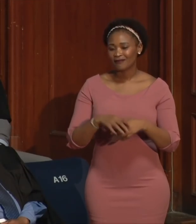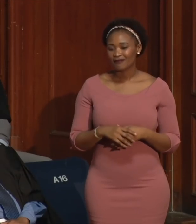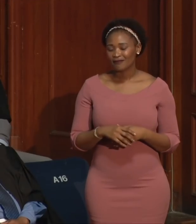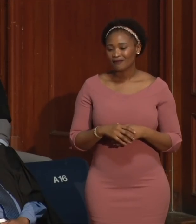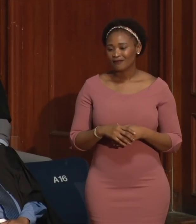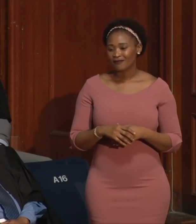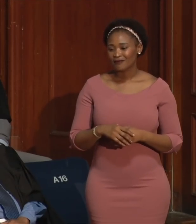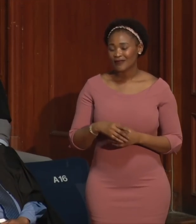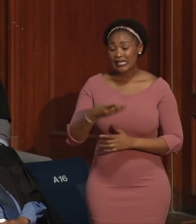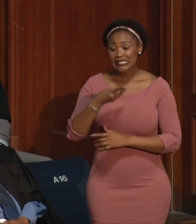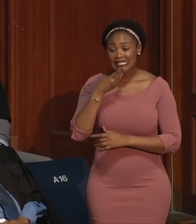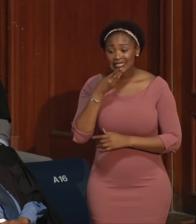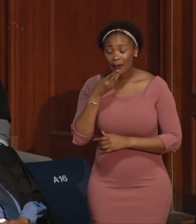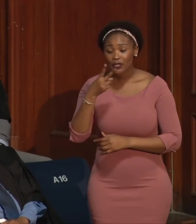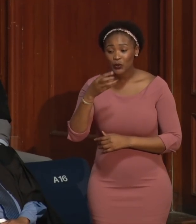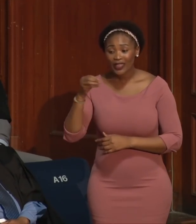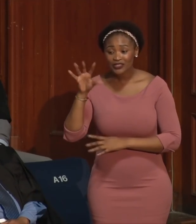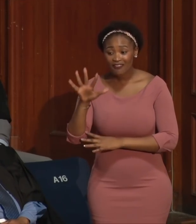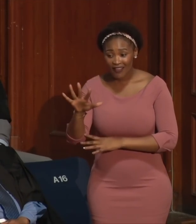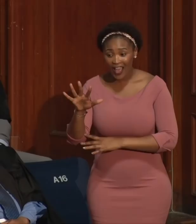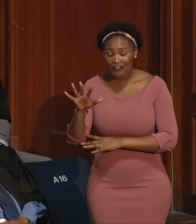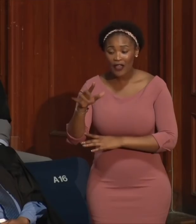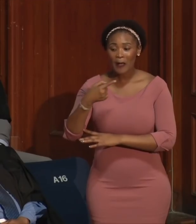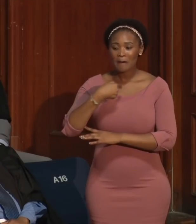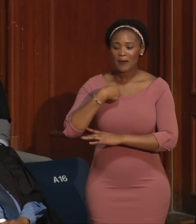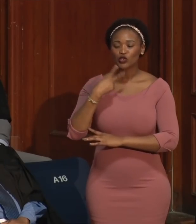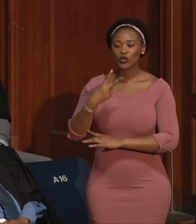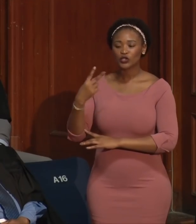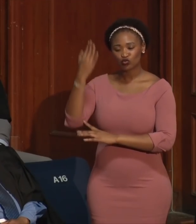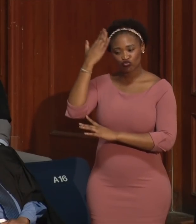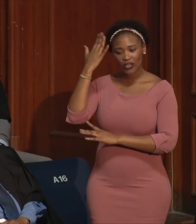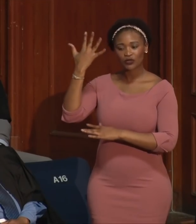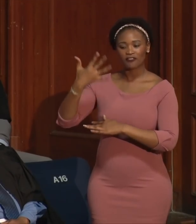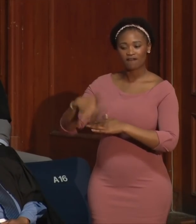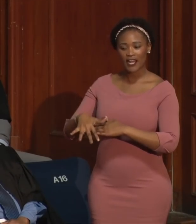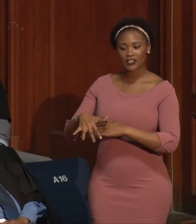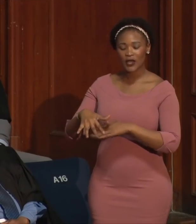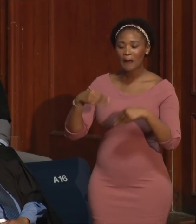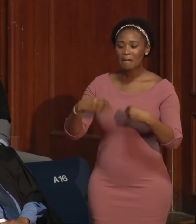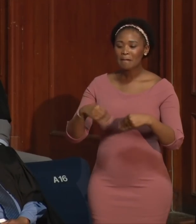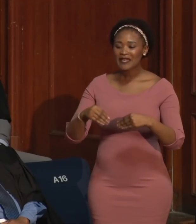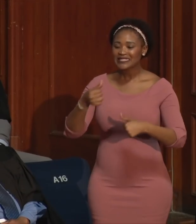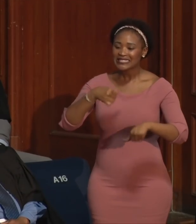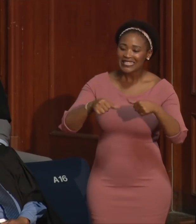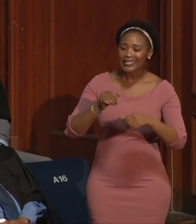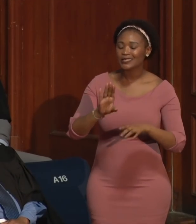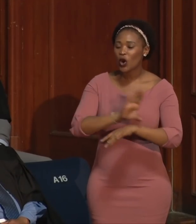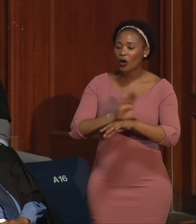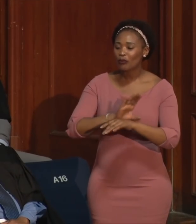In December of 2005, I was a 22-year-old graduate of a business science computer science degree from